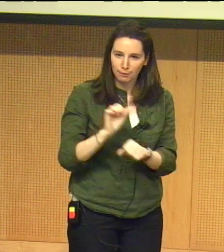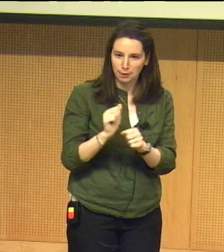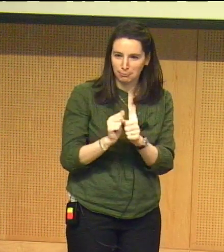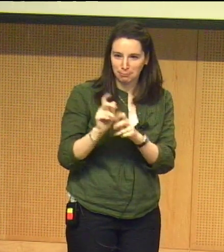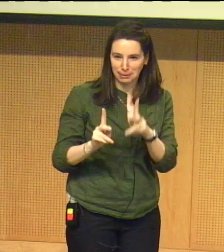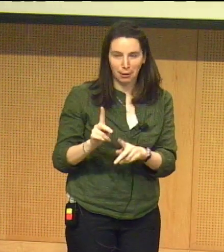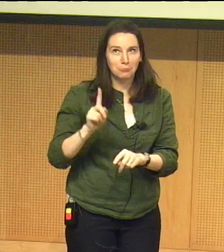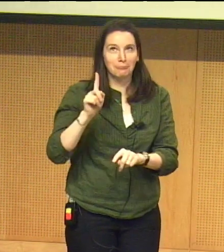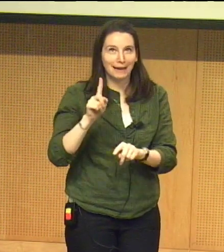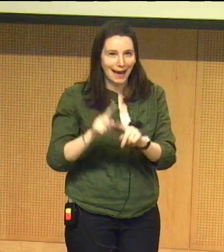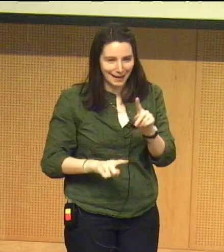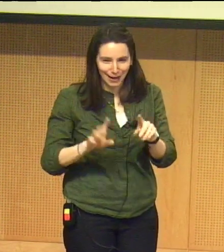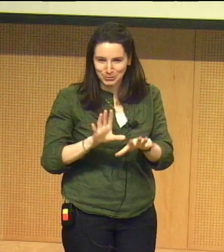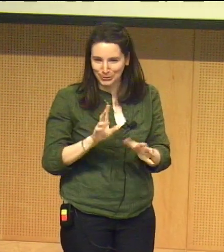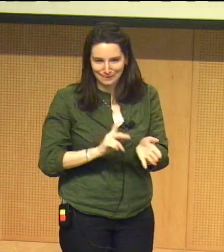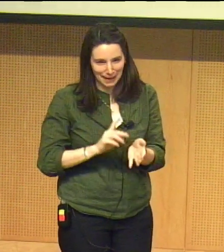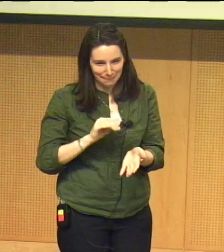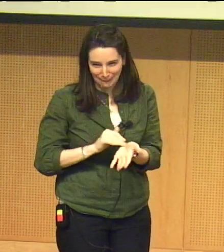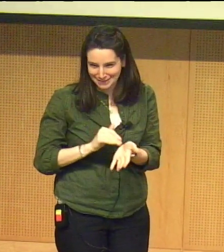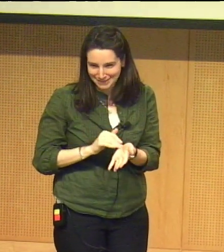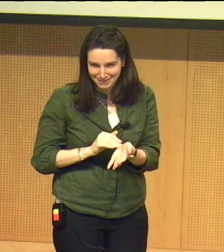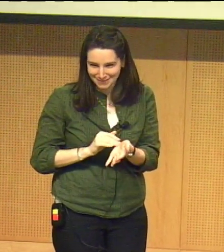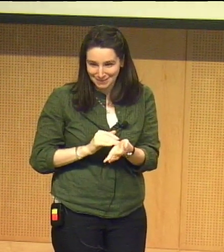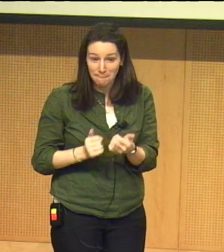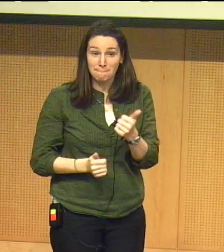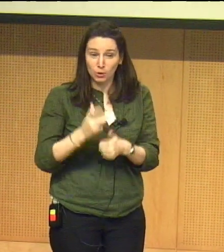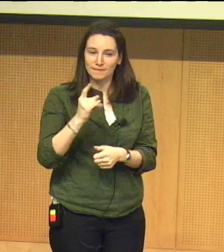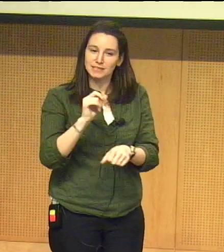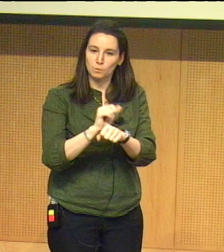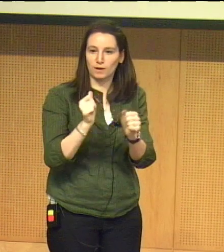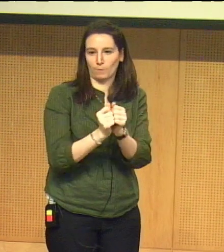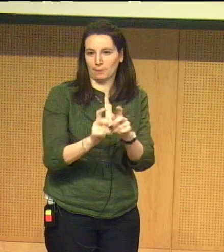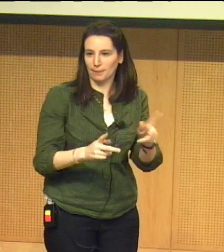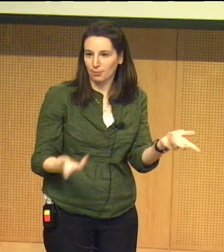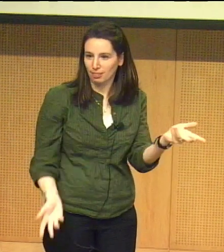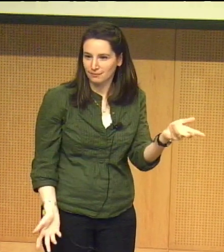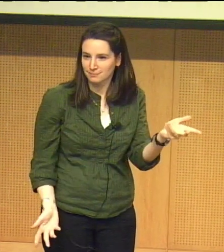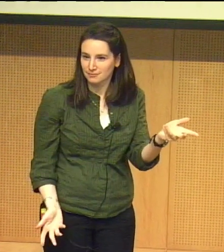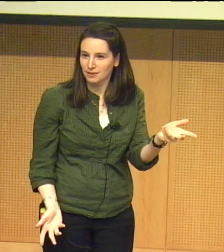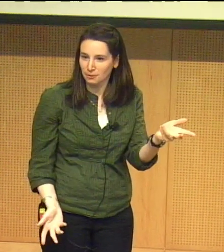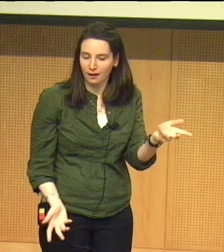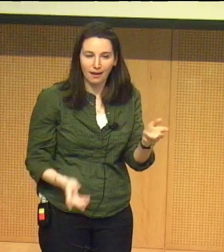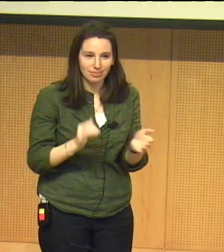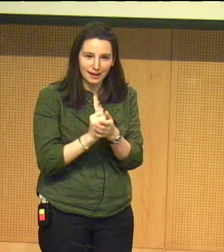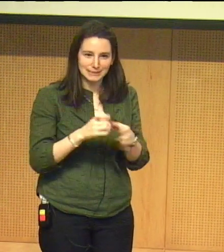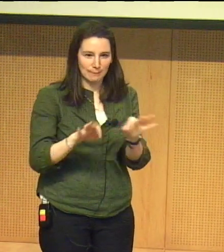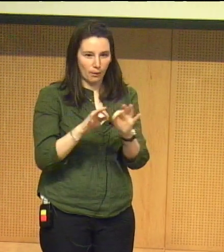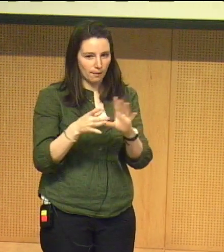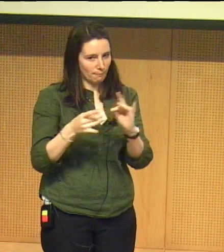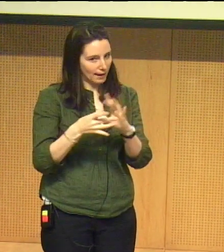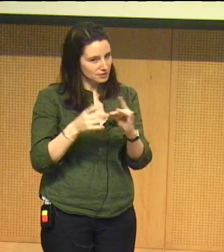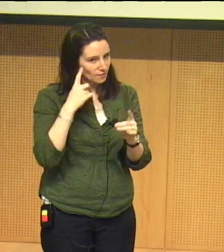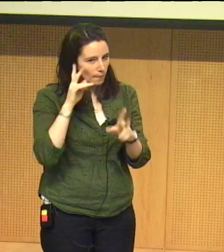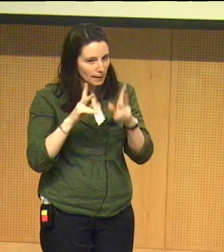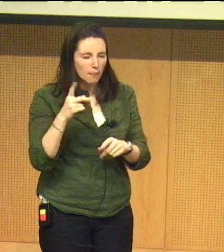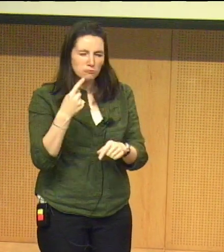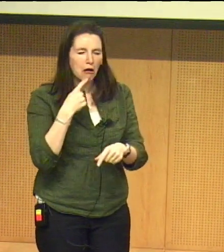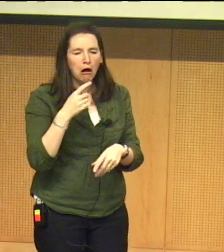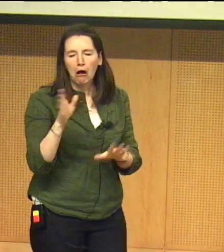because if you don't like working with people, they're half of who's in the office. It's difficult. I have to know how to work with people. It's a very important